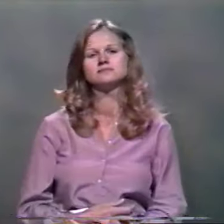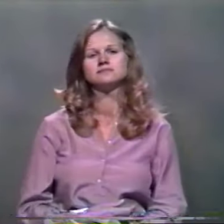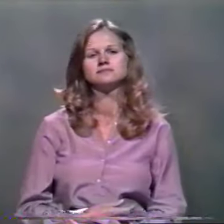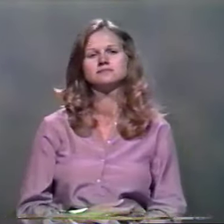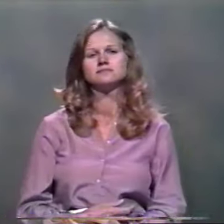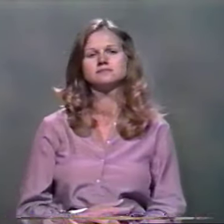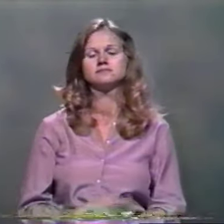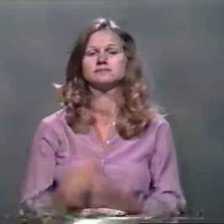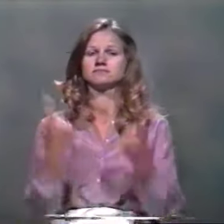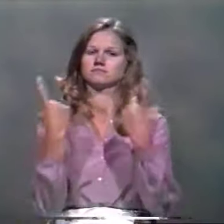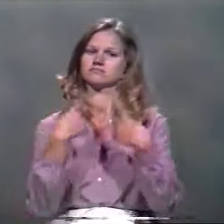Success.